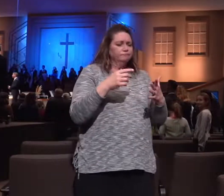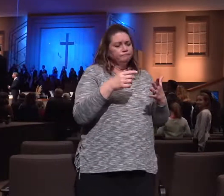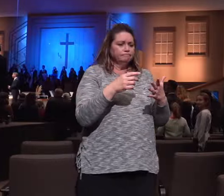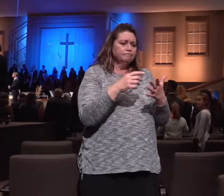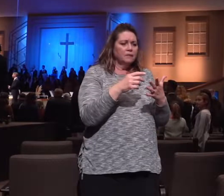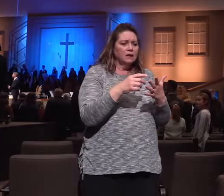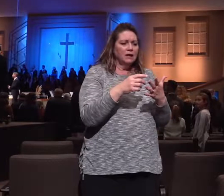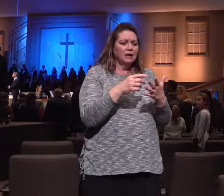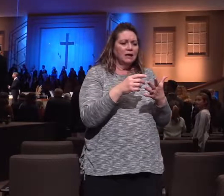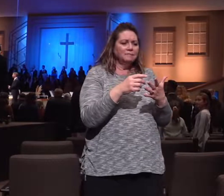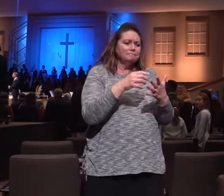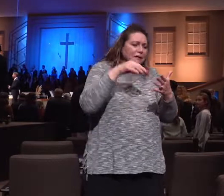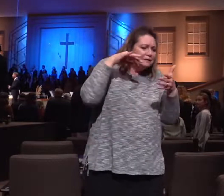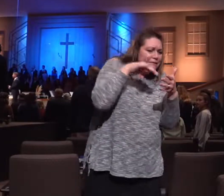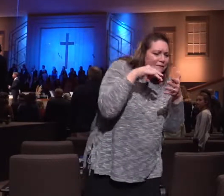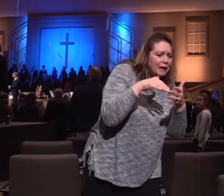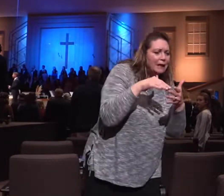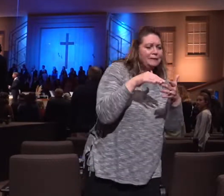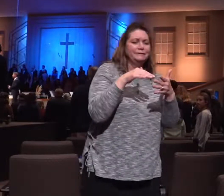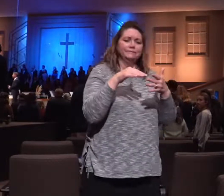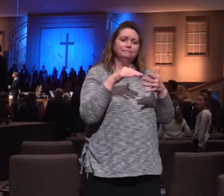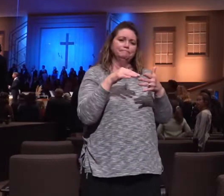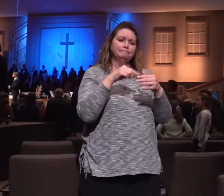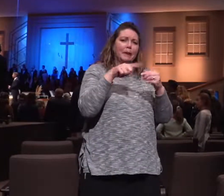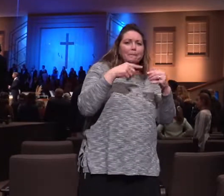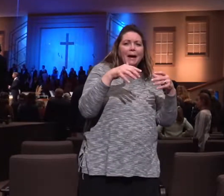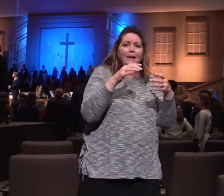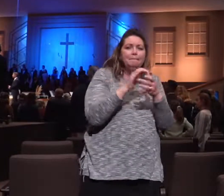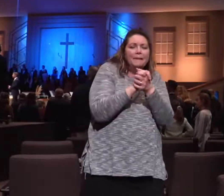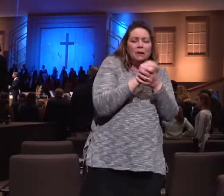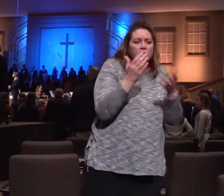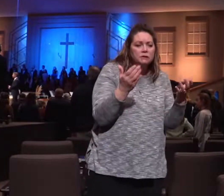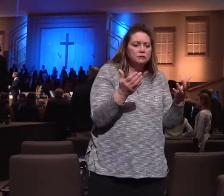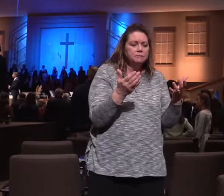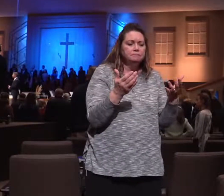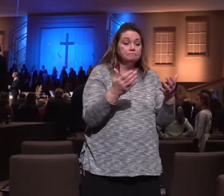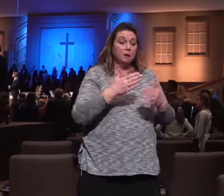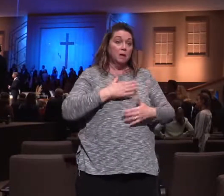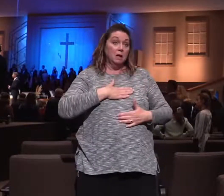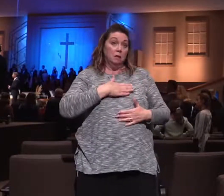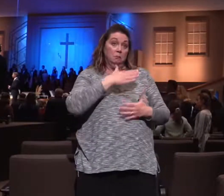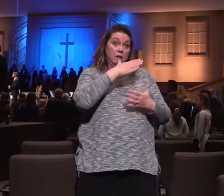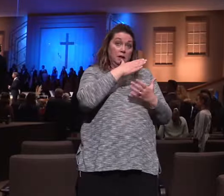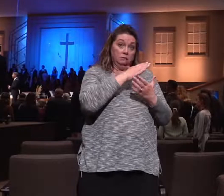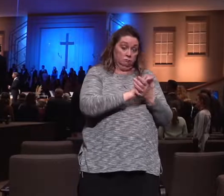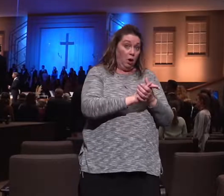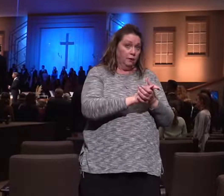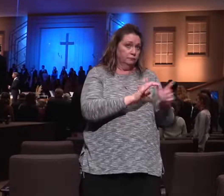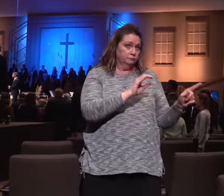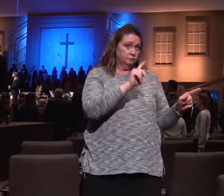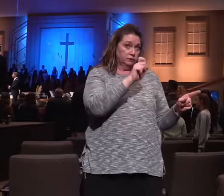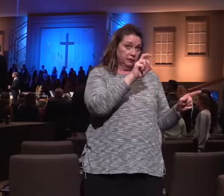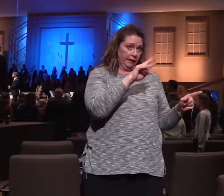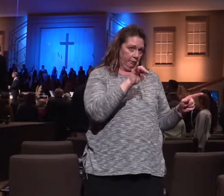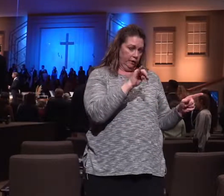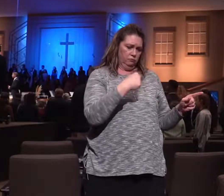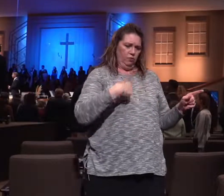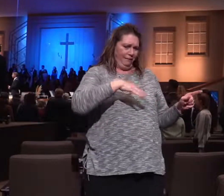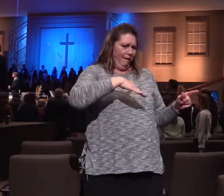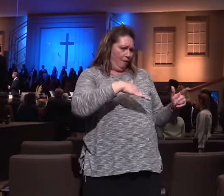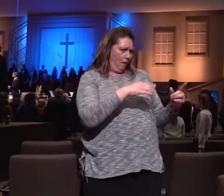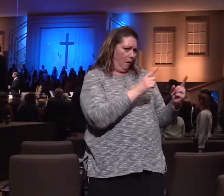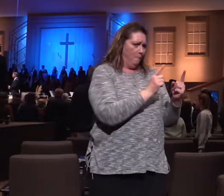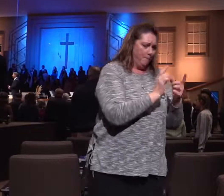And there was a chapter on tithing. And Terry was a little more mature than I was at that time. Of course, I'm much more